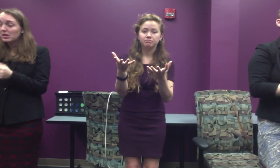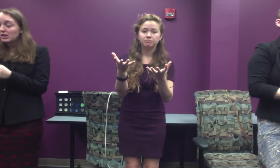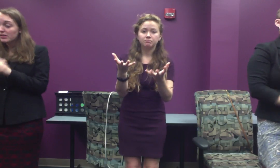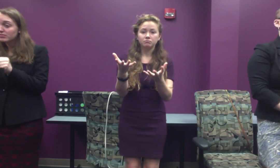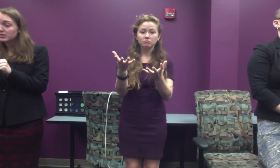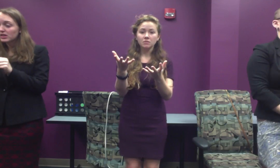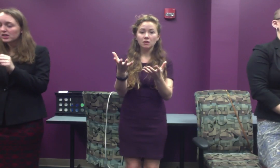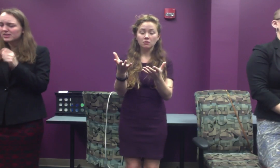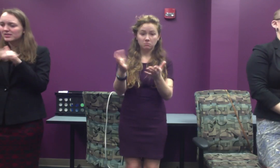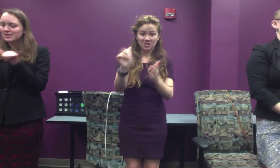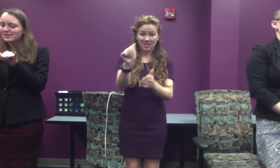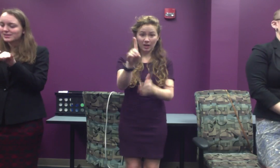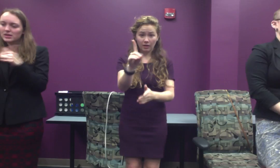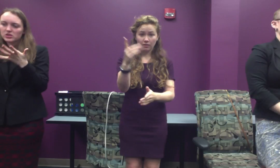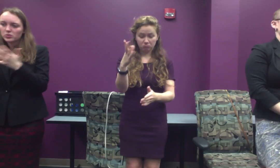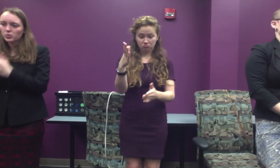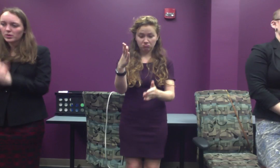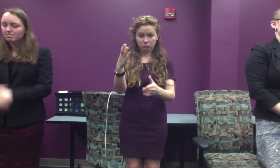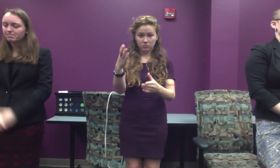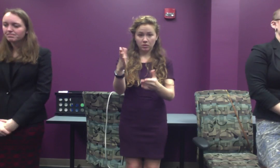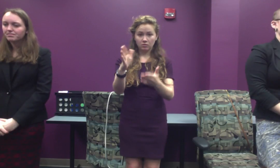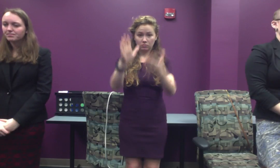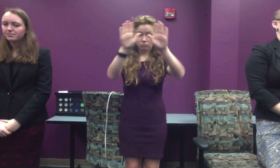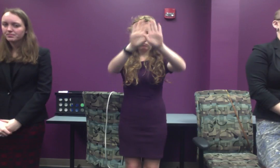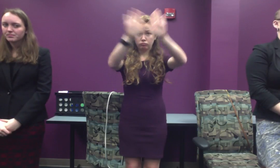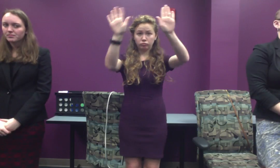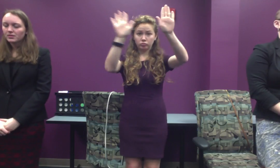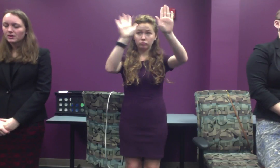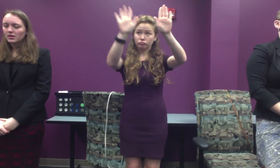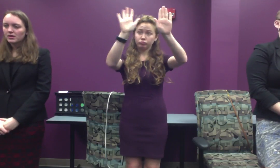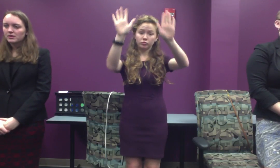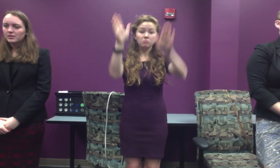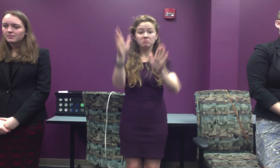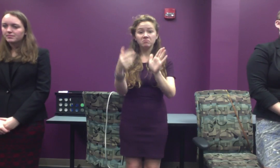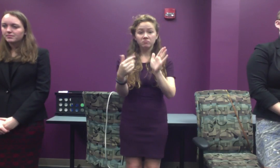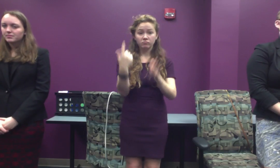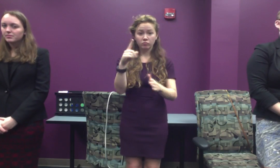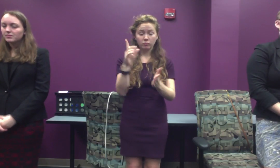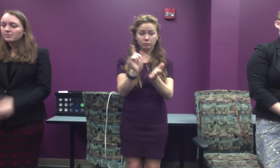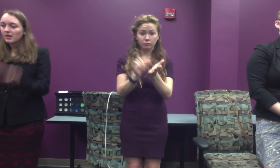Then this space is drawn up and saved for each advertiser.